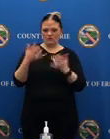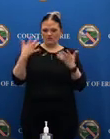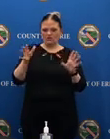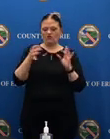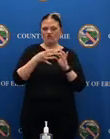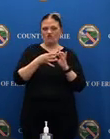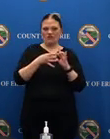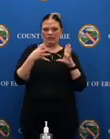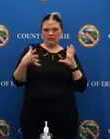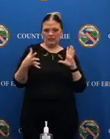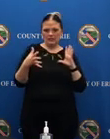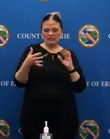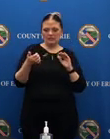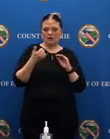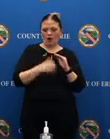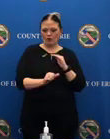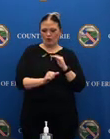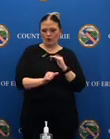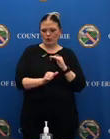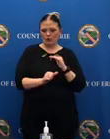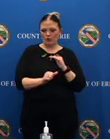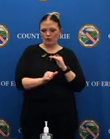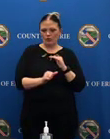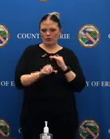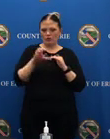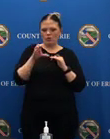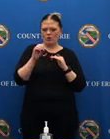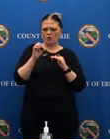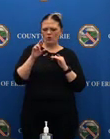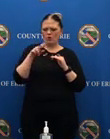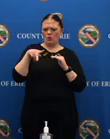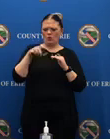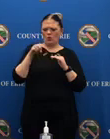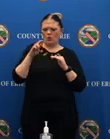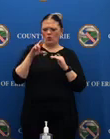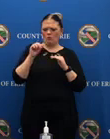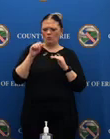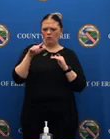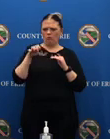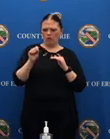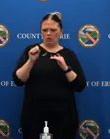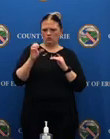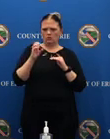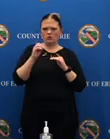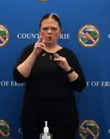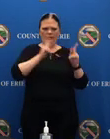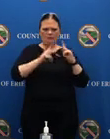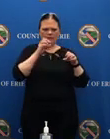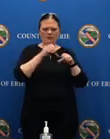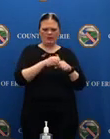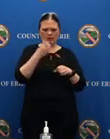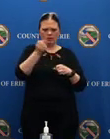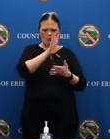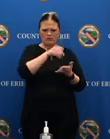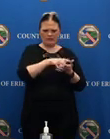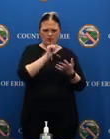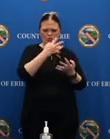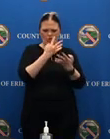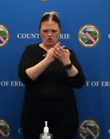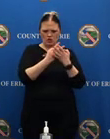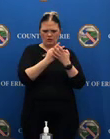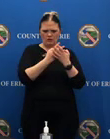released under court rules. So the individuals that are in the holding center or the jail